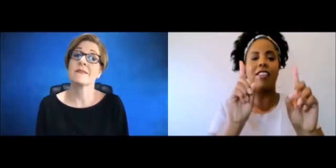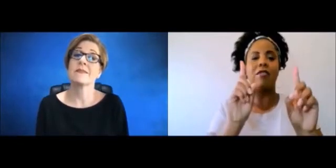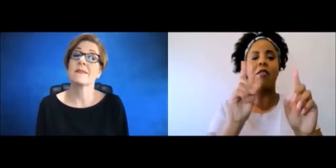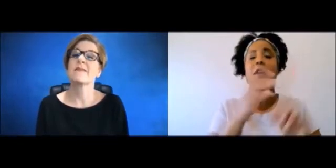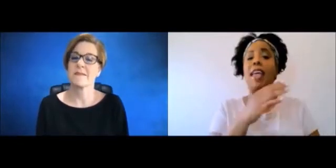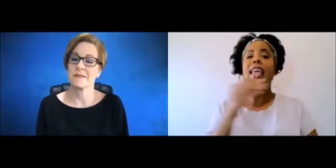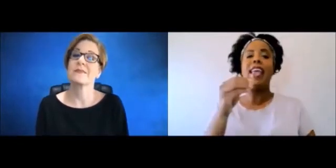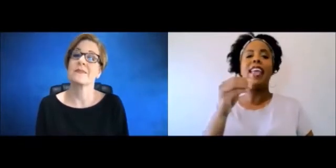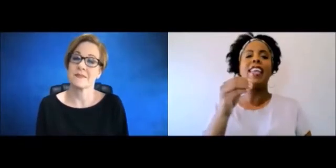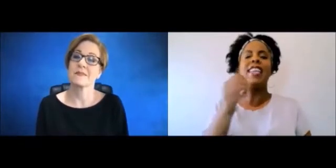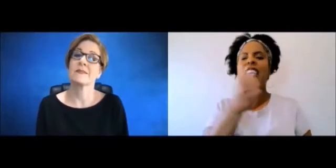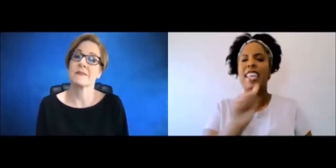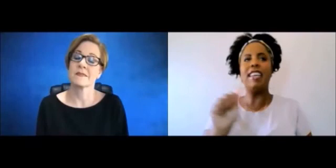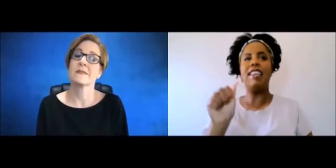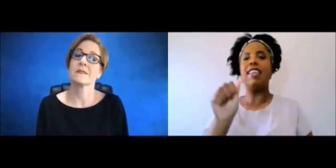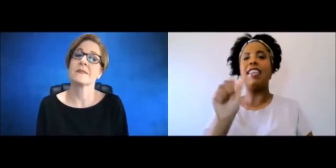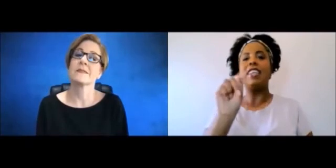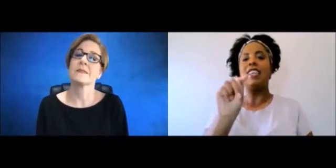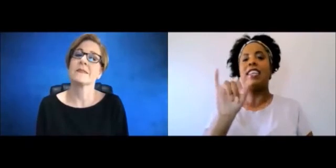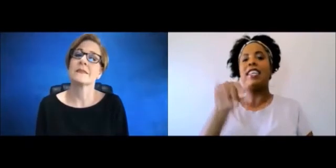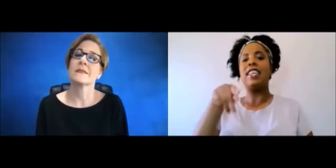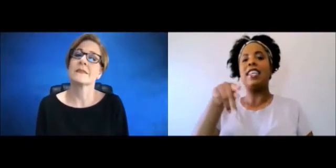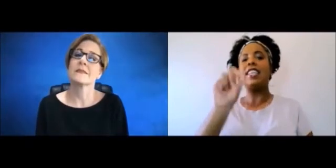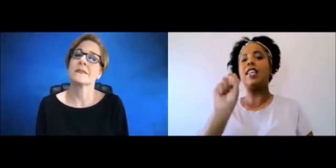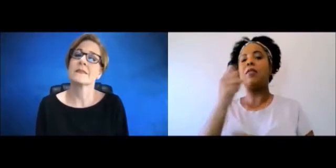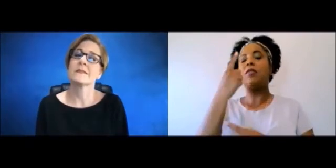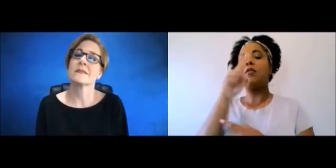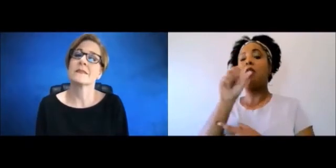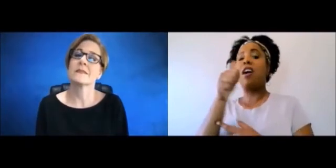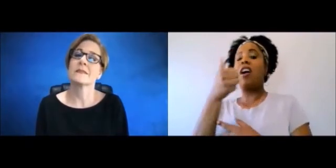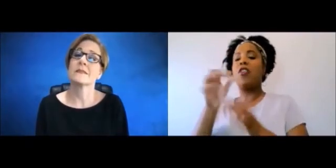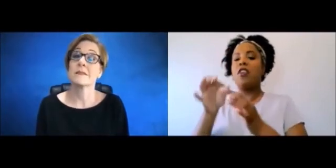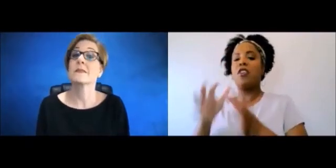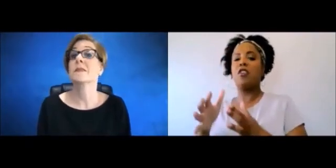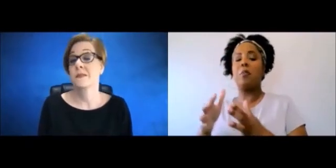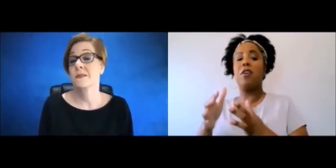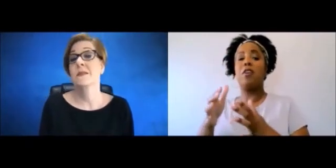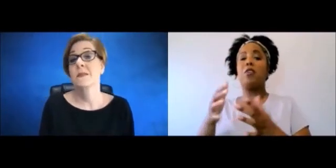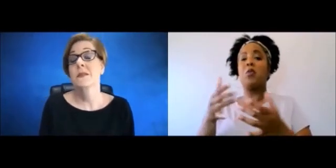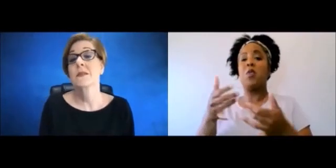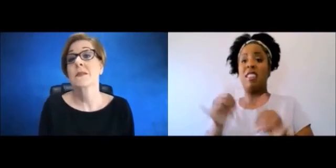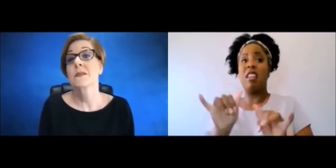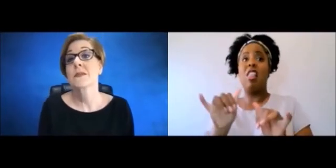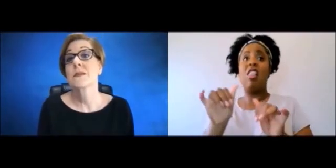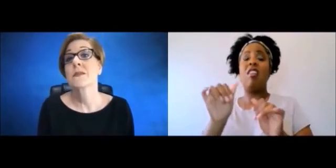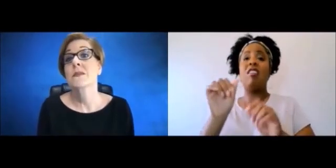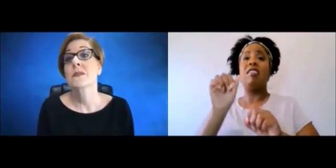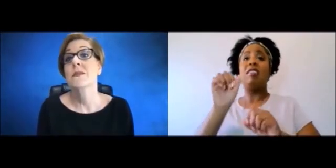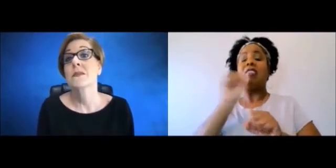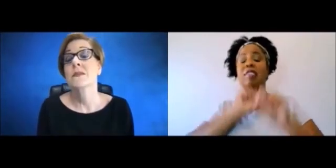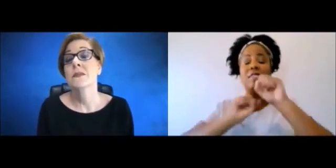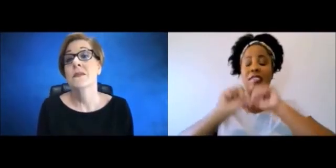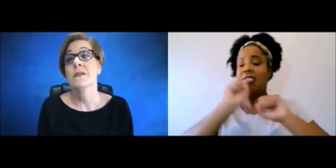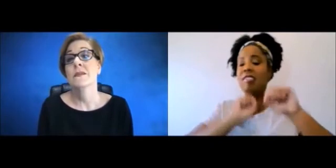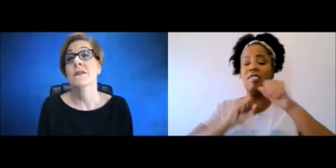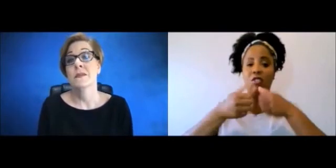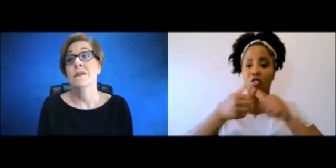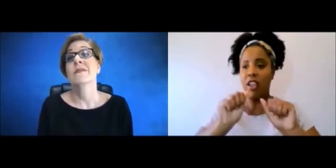you get through it successfully? And do you have any tips for other interpreters who had to make that transition and still